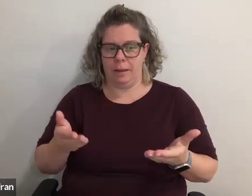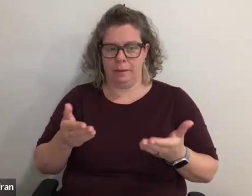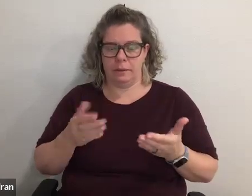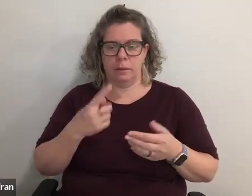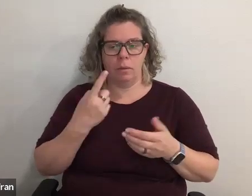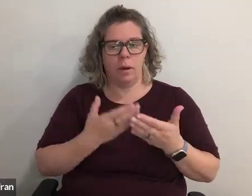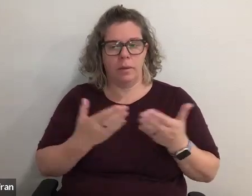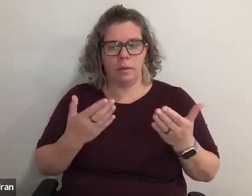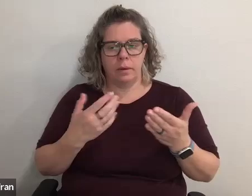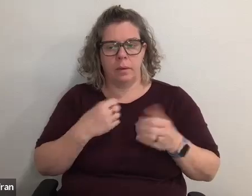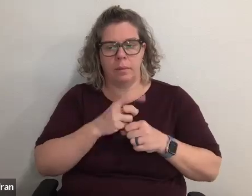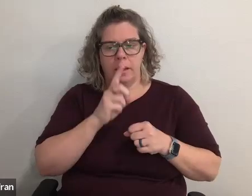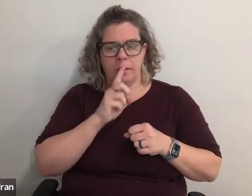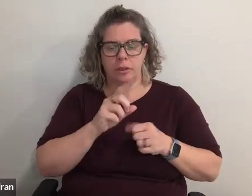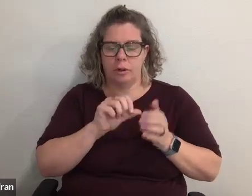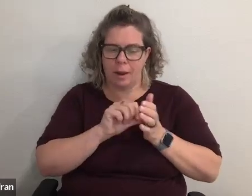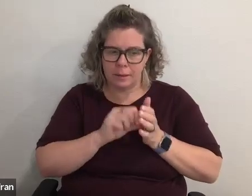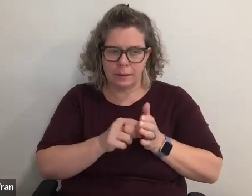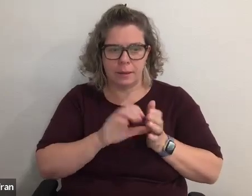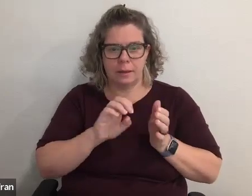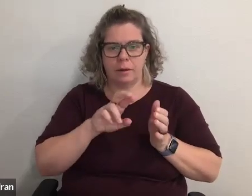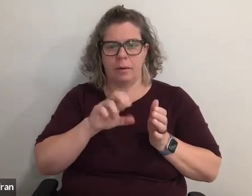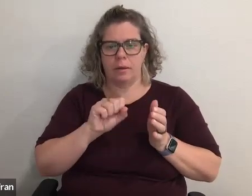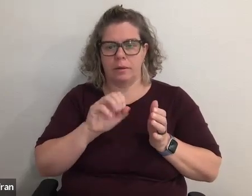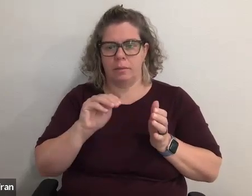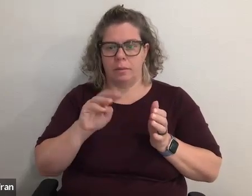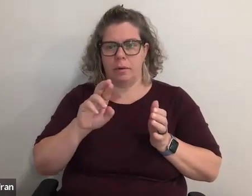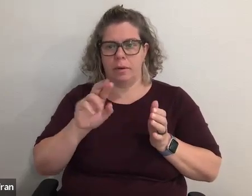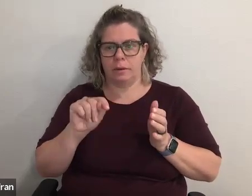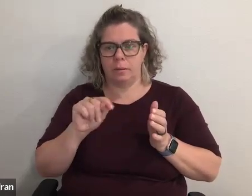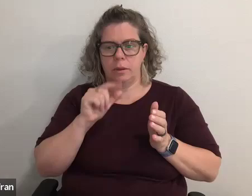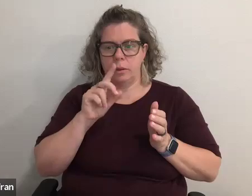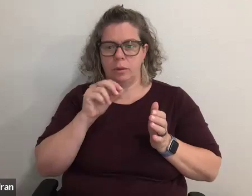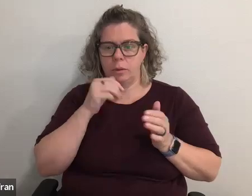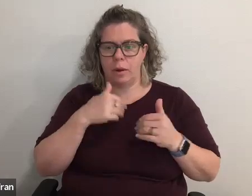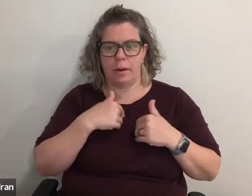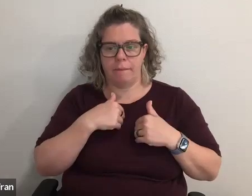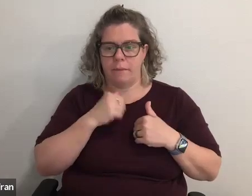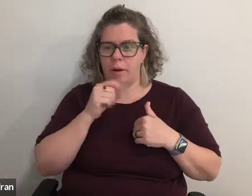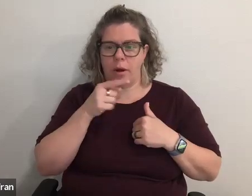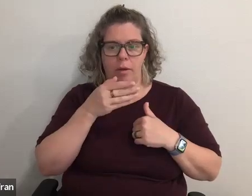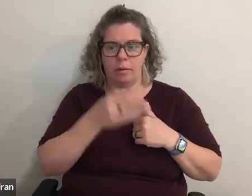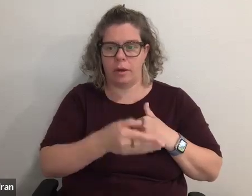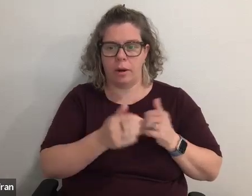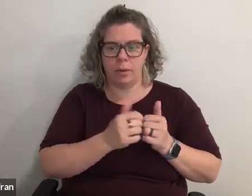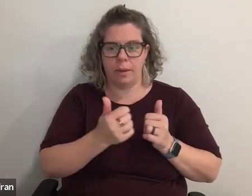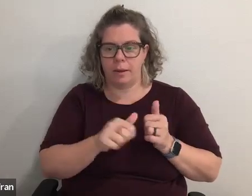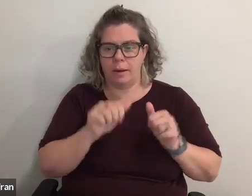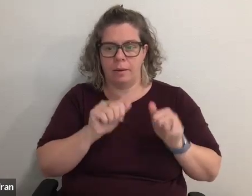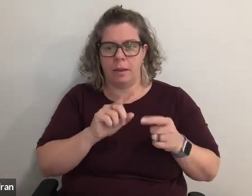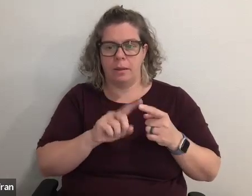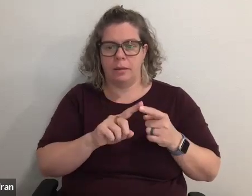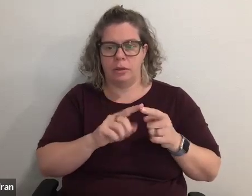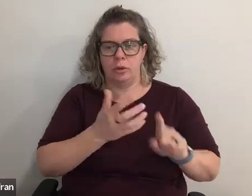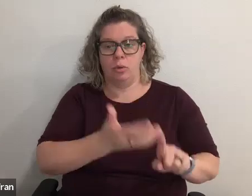one of the things that I want to make sure I stress, our crisis mobile teams are not there with any ability to